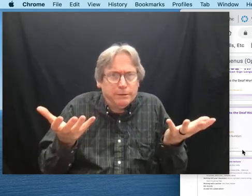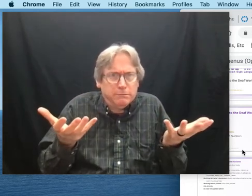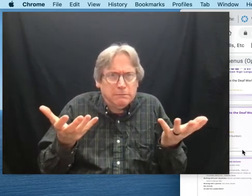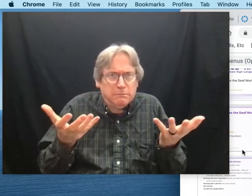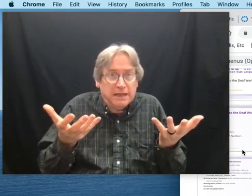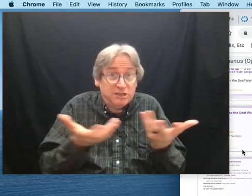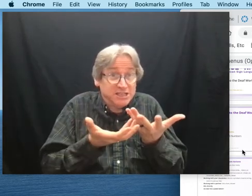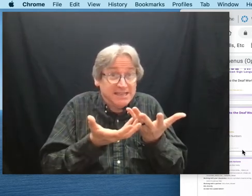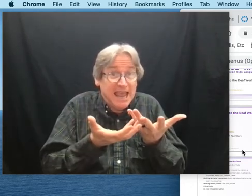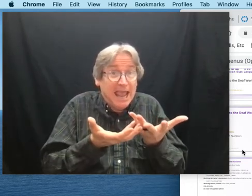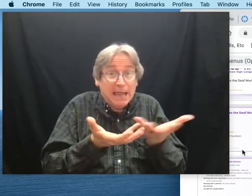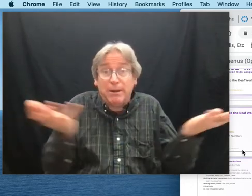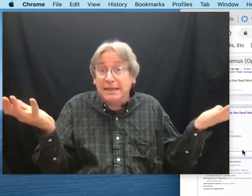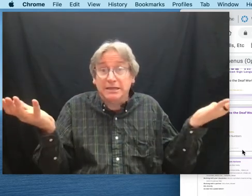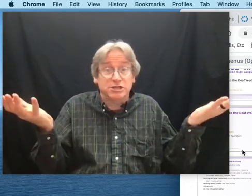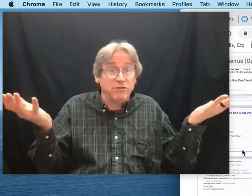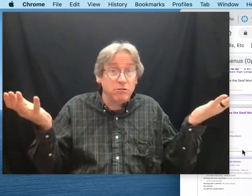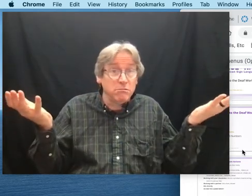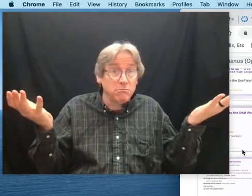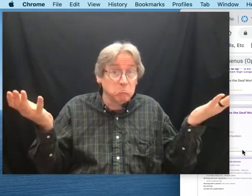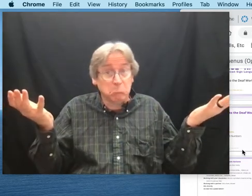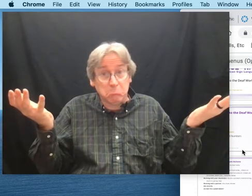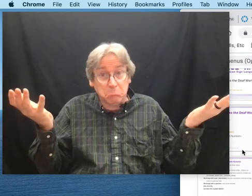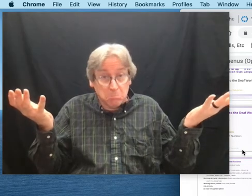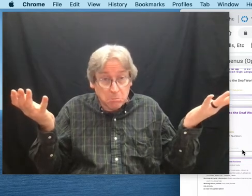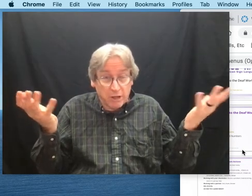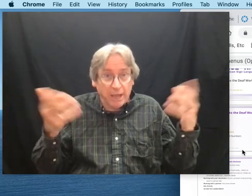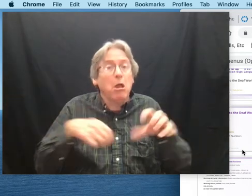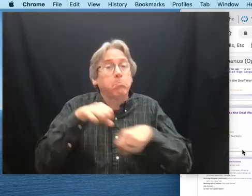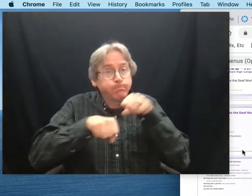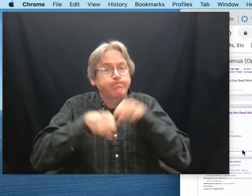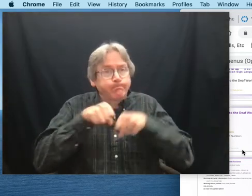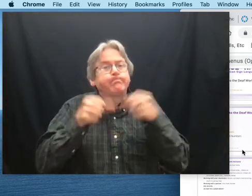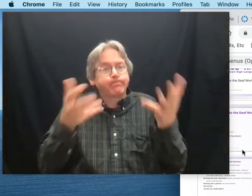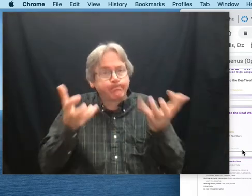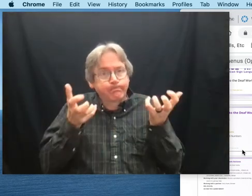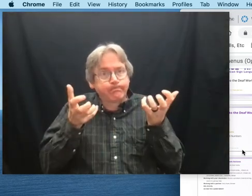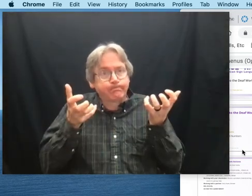bike? Just a bike in general? Okay.